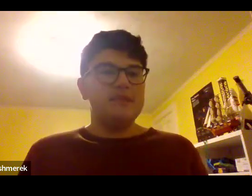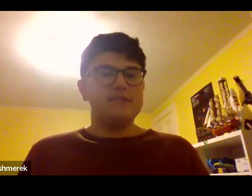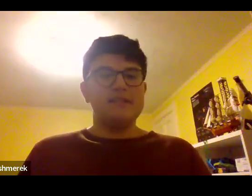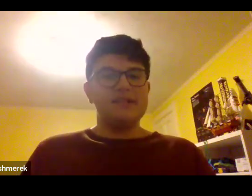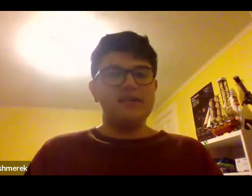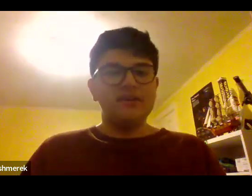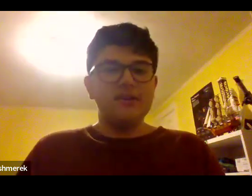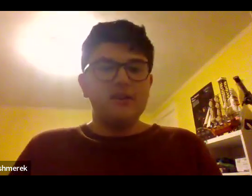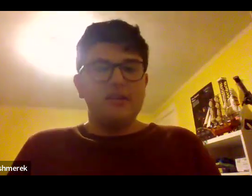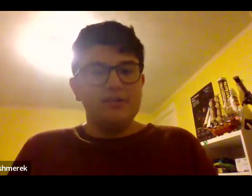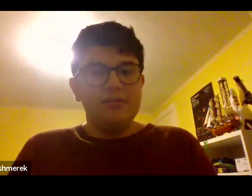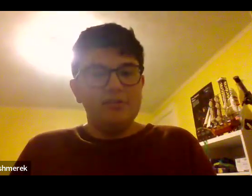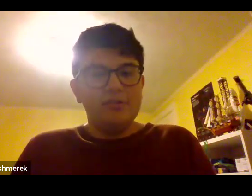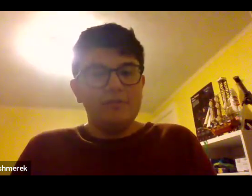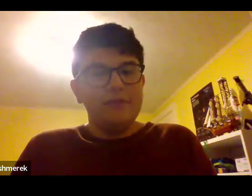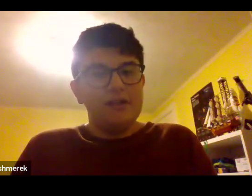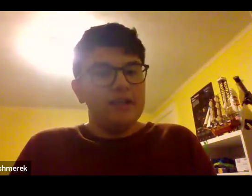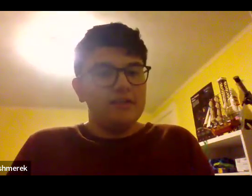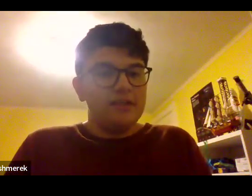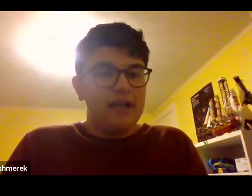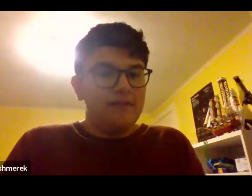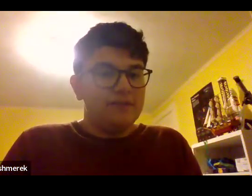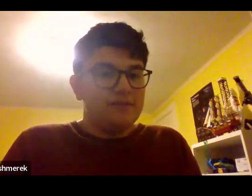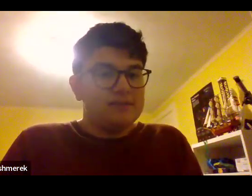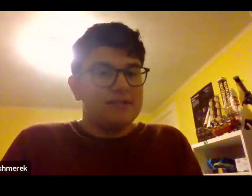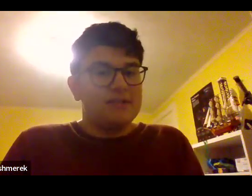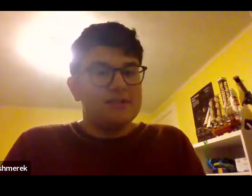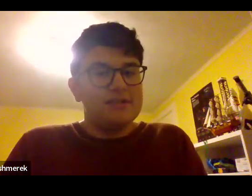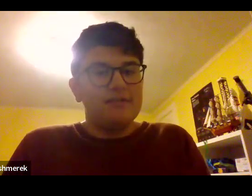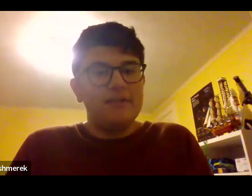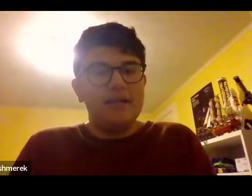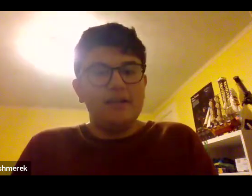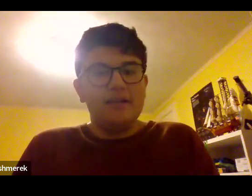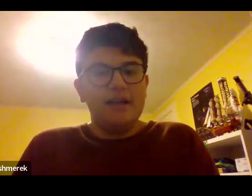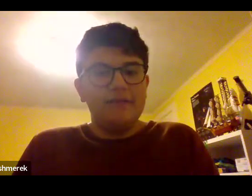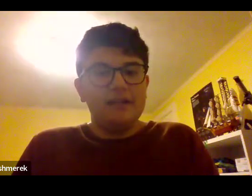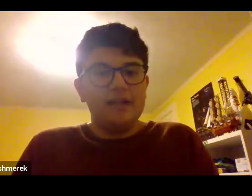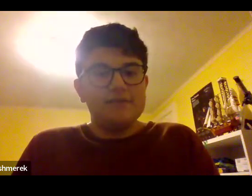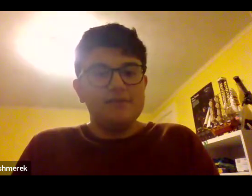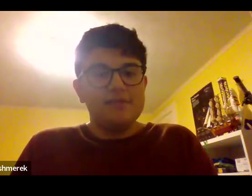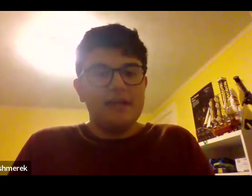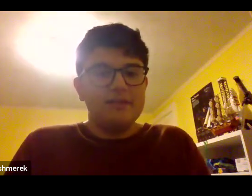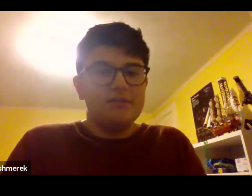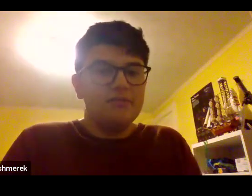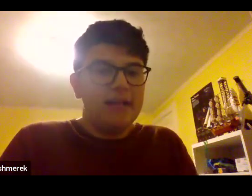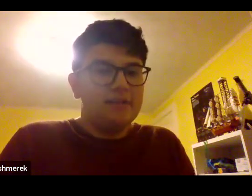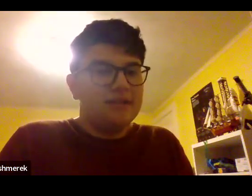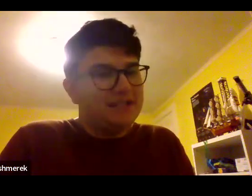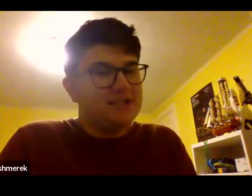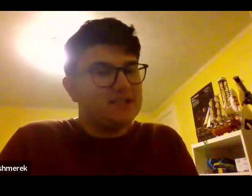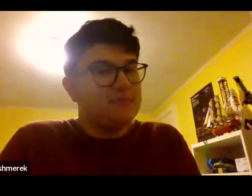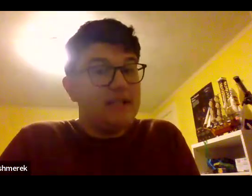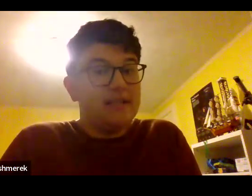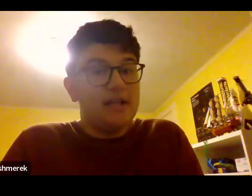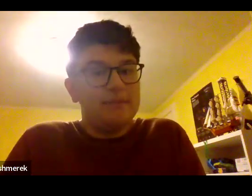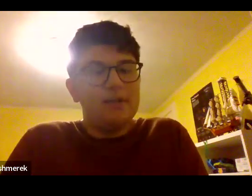by being seen as an other, you feel like you're gonna have to do something to yourself. And I think a lot of students having to